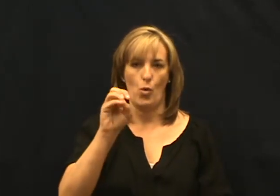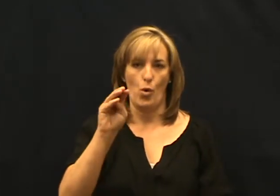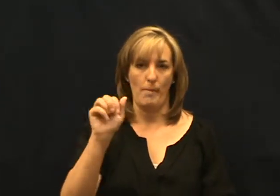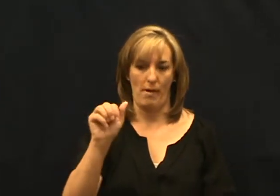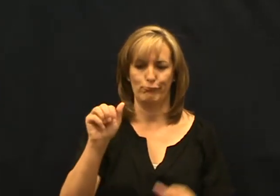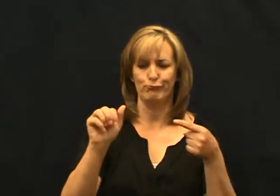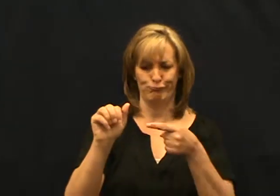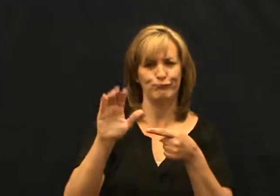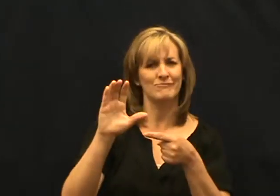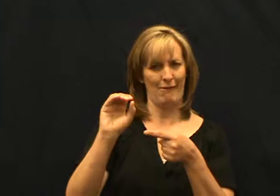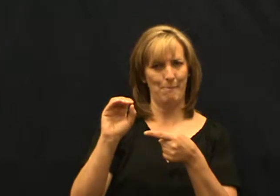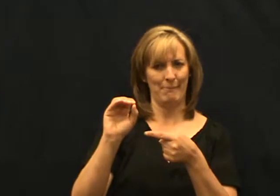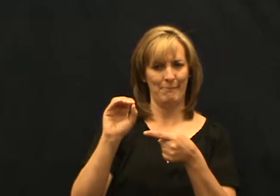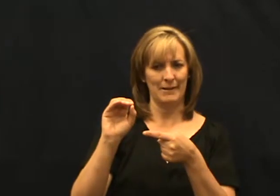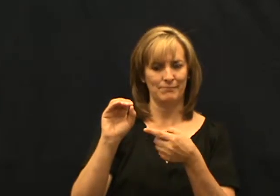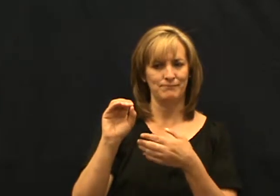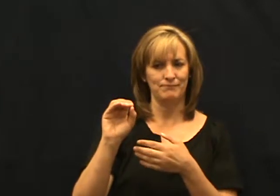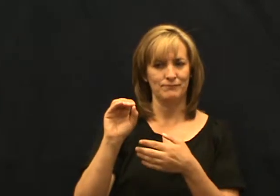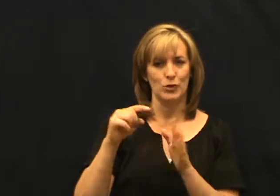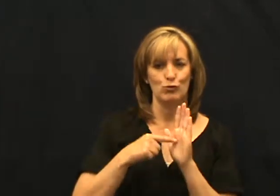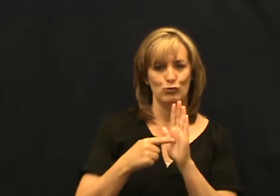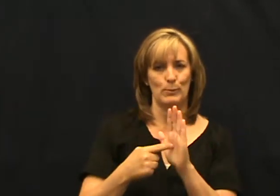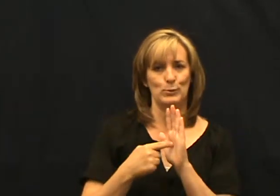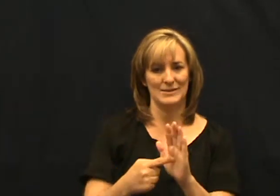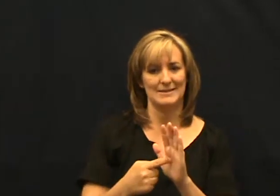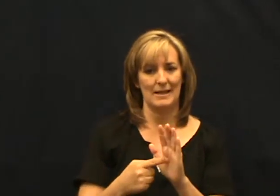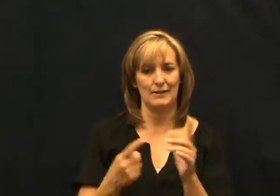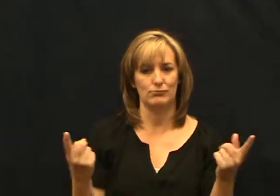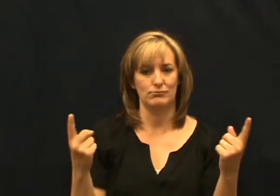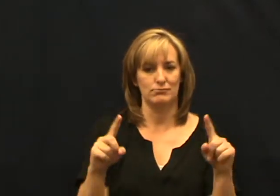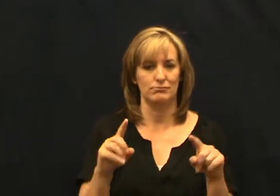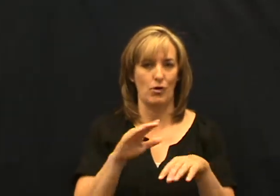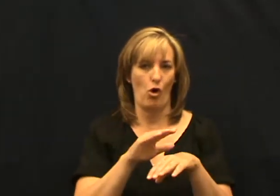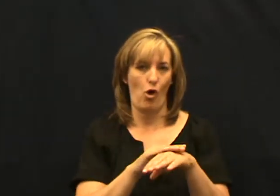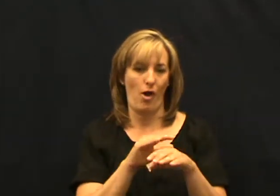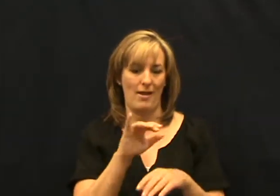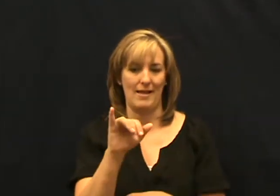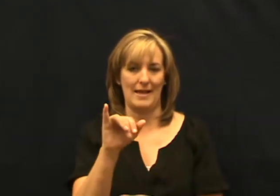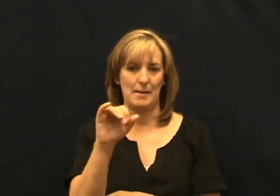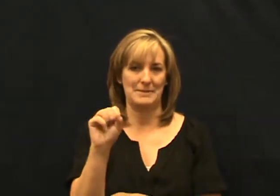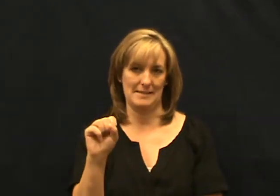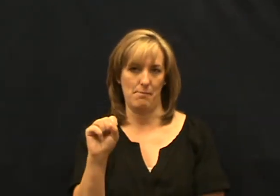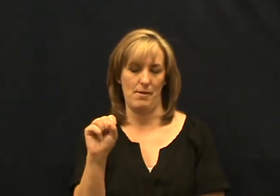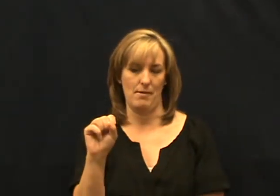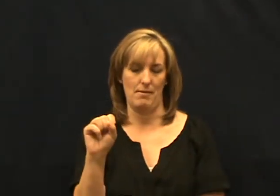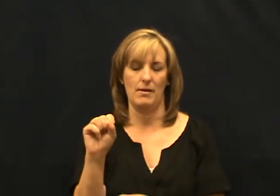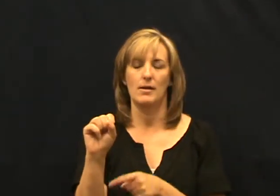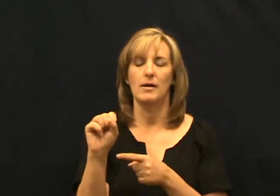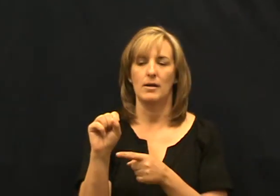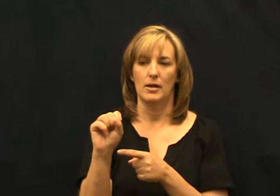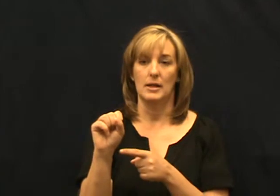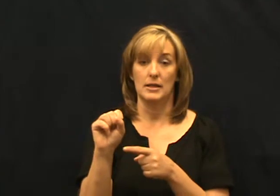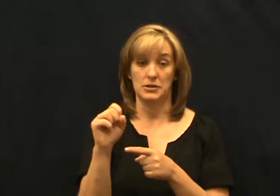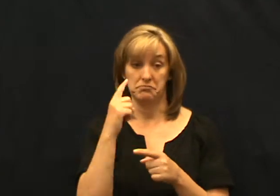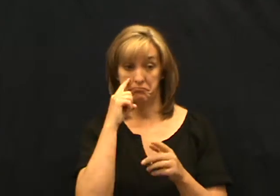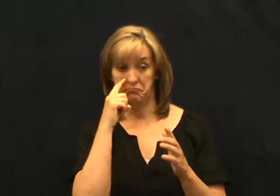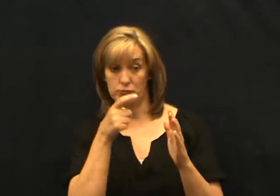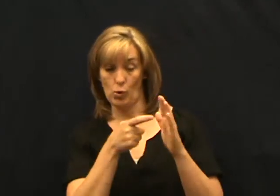representing their transactions on an income statement. So notice on the top where it says Pizza Aroma Inc. income statement for the